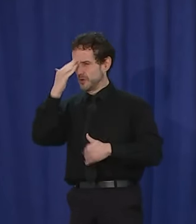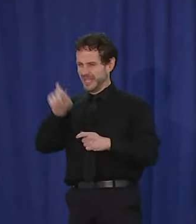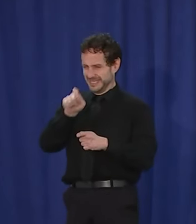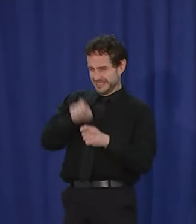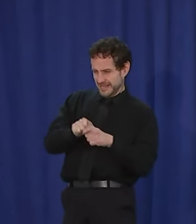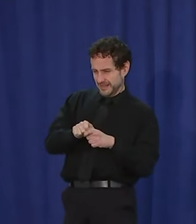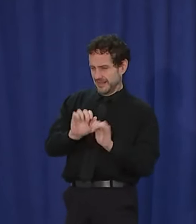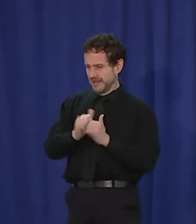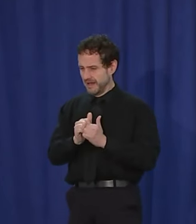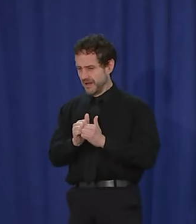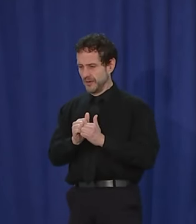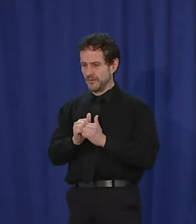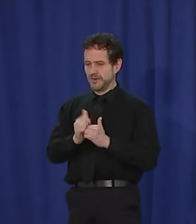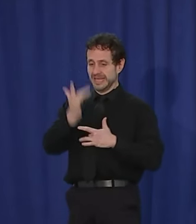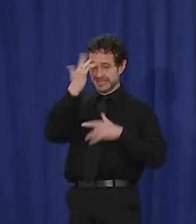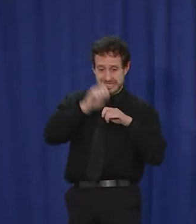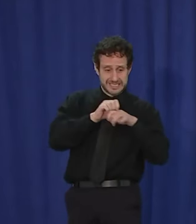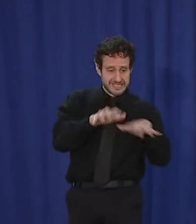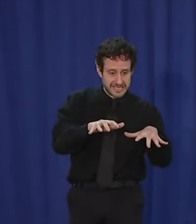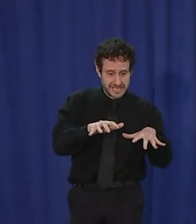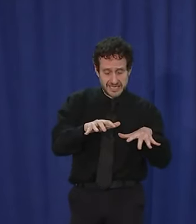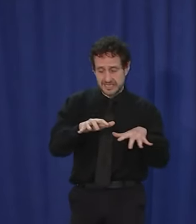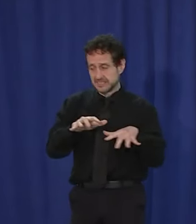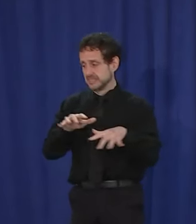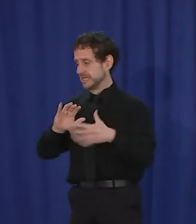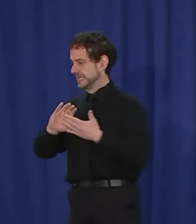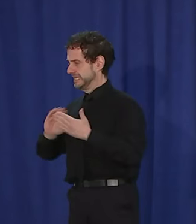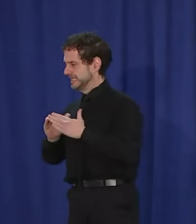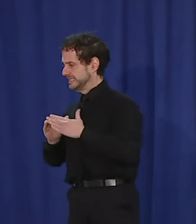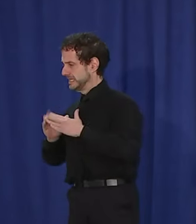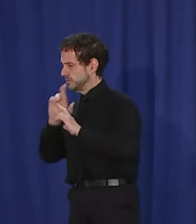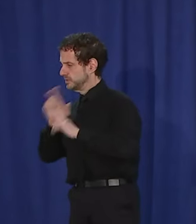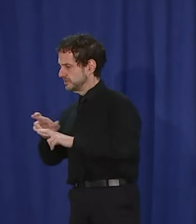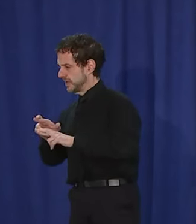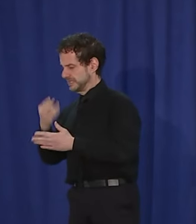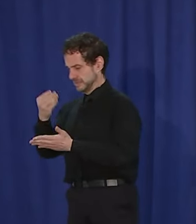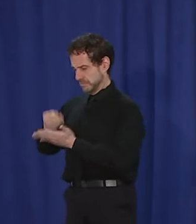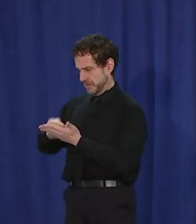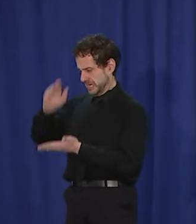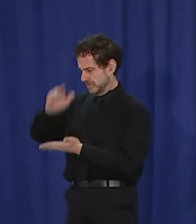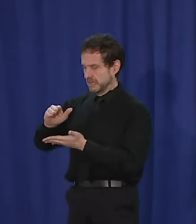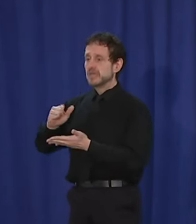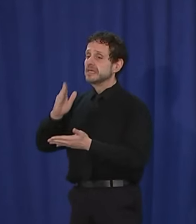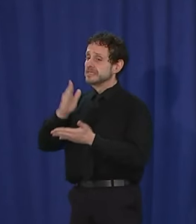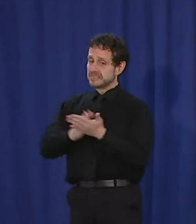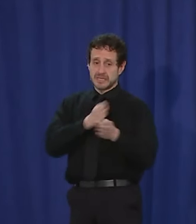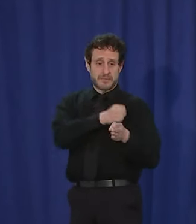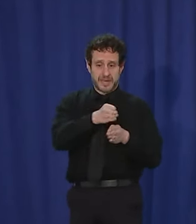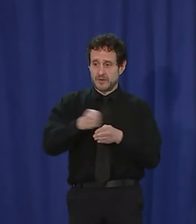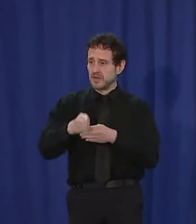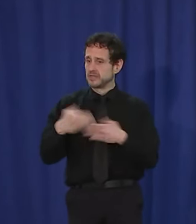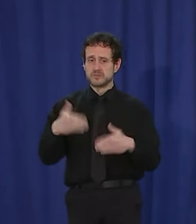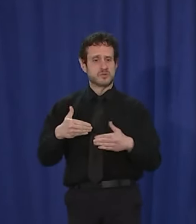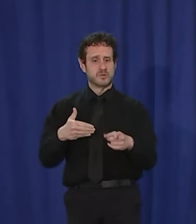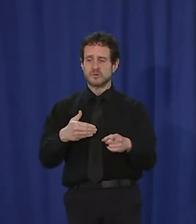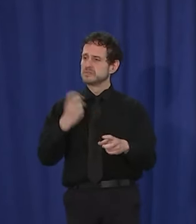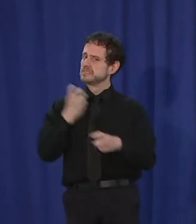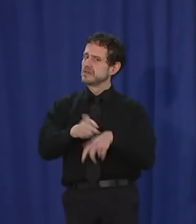understand the full magnitude of the impact. We know certain sectors obviously have really been hit hard.